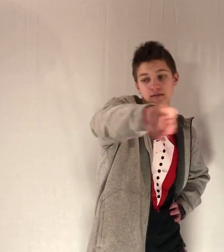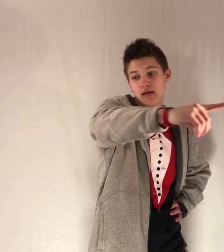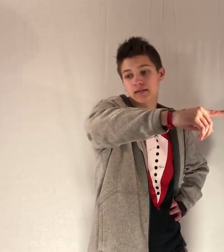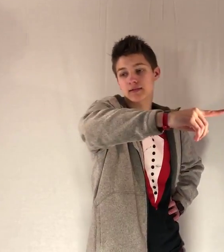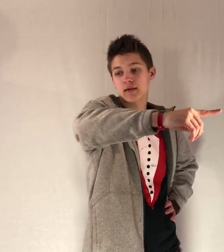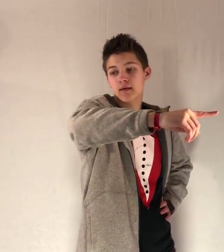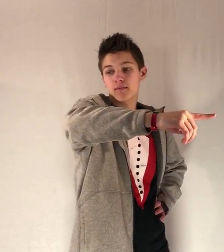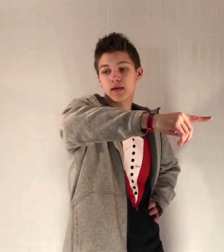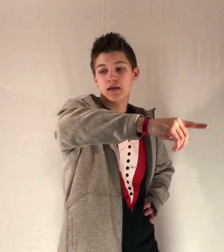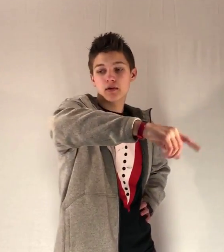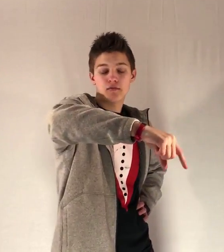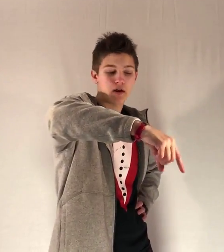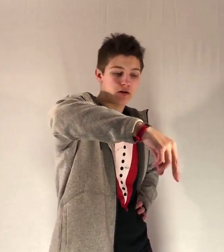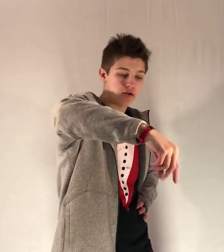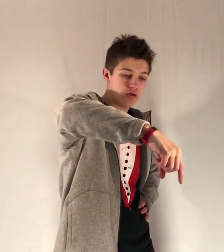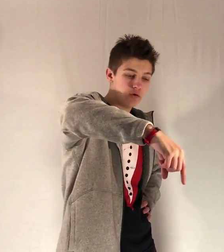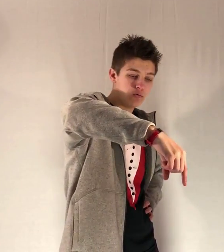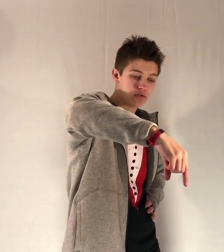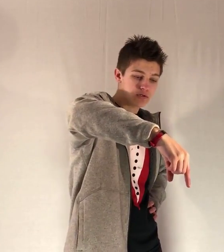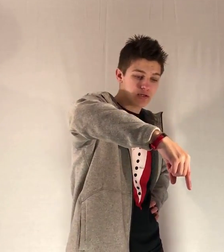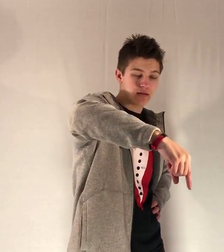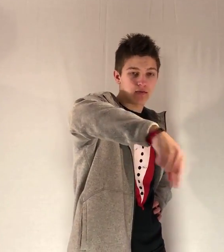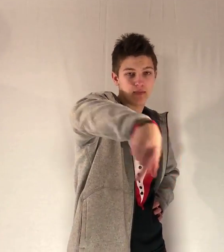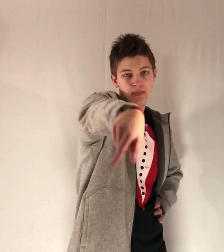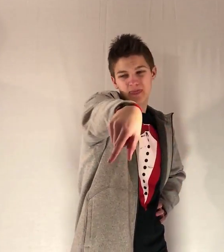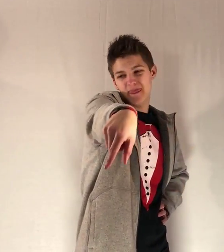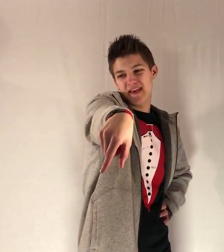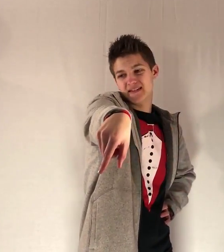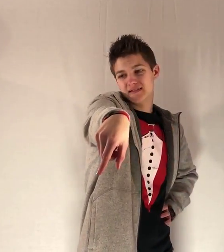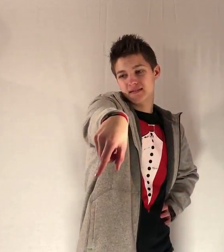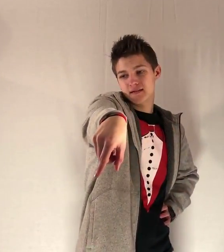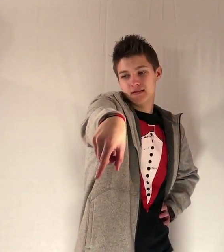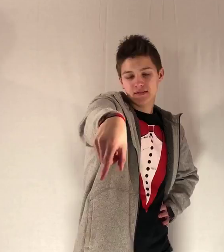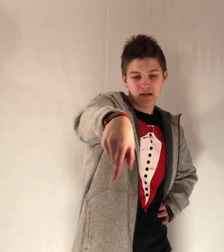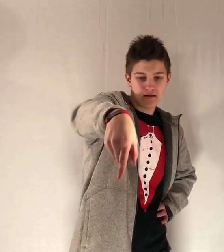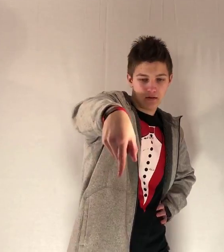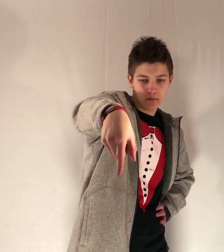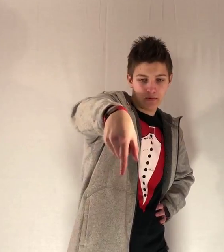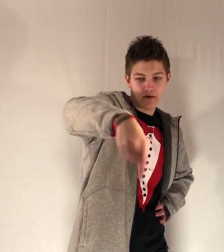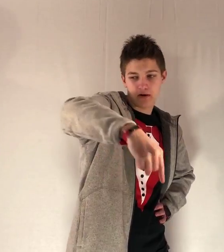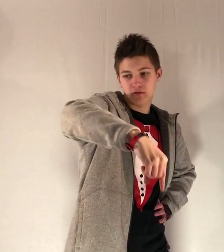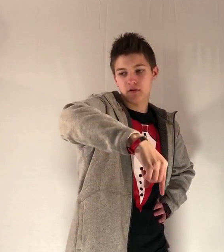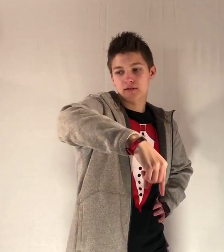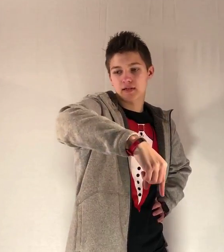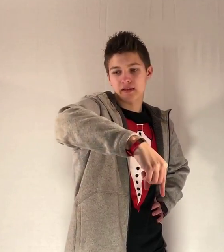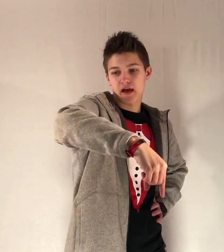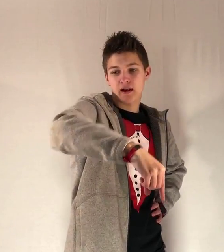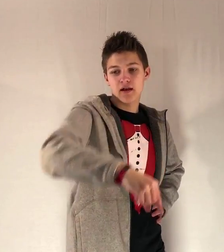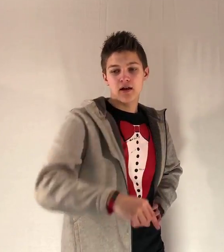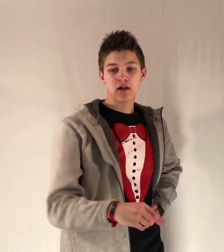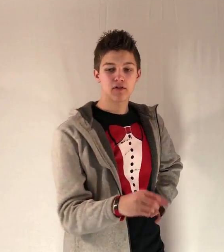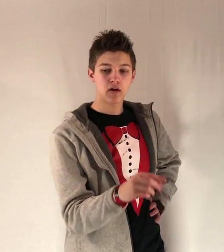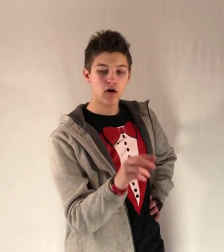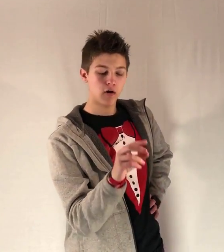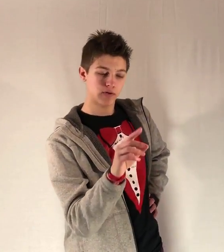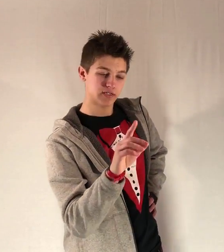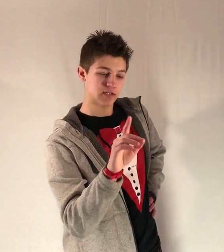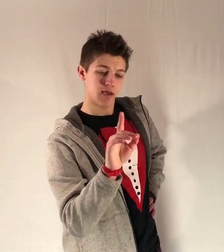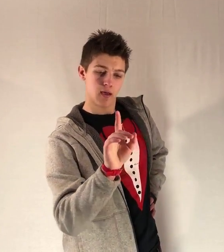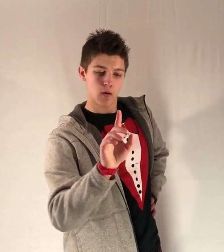That's P. You've got Q, which looks like this. It's kind of a little bit weird how it looks like that. And you've got R, which is